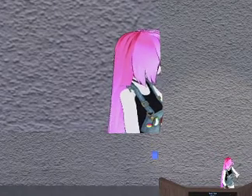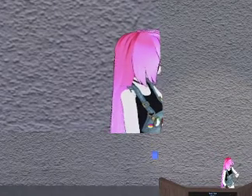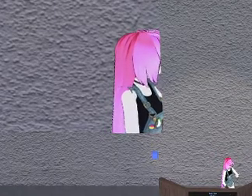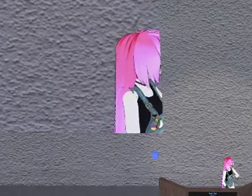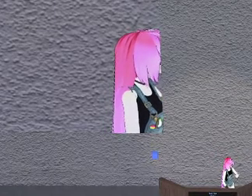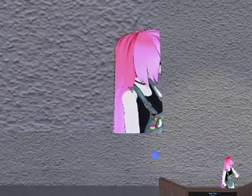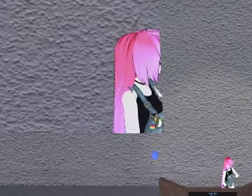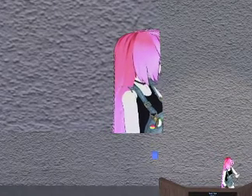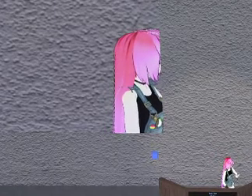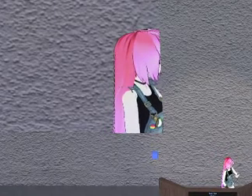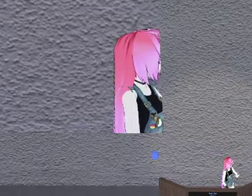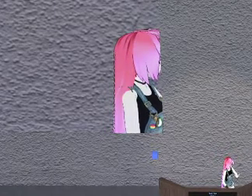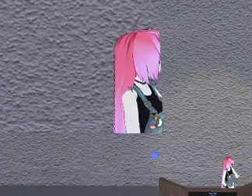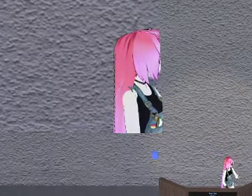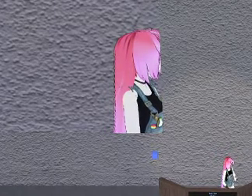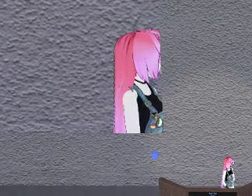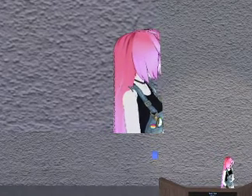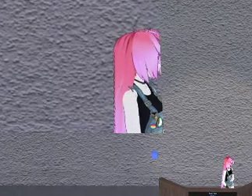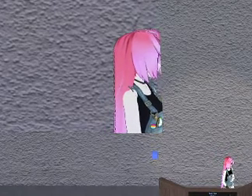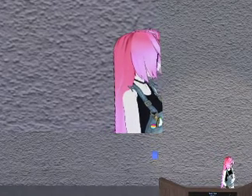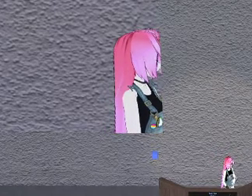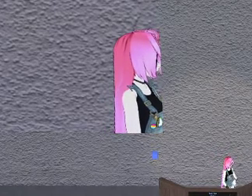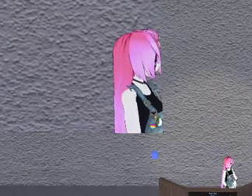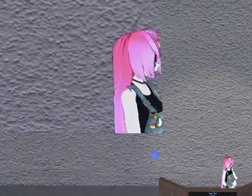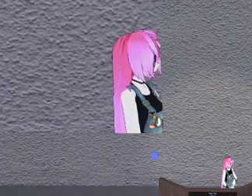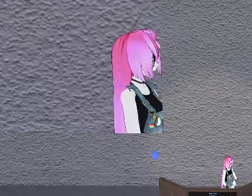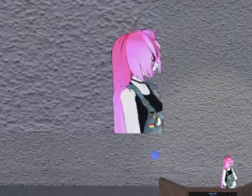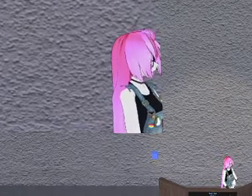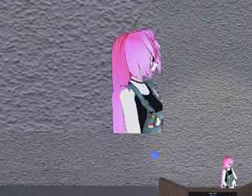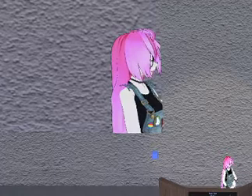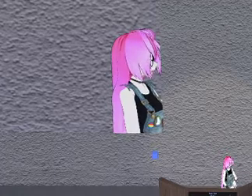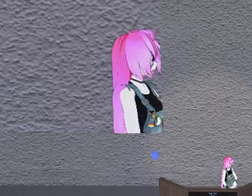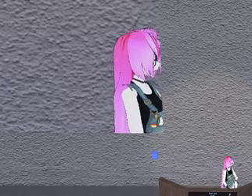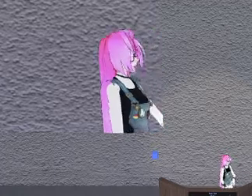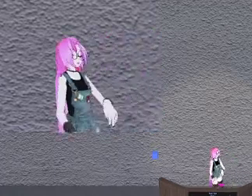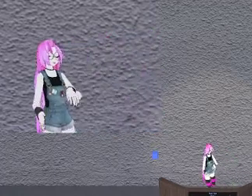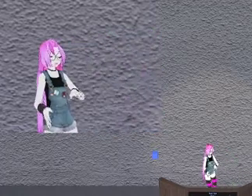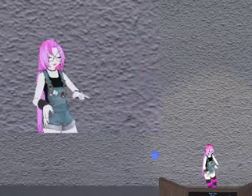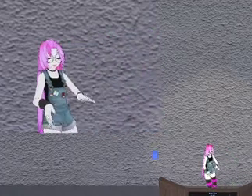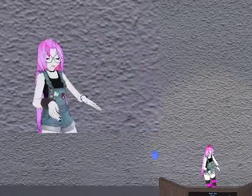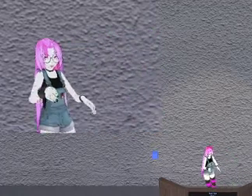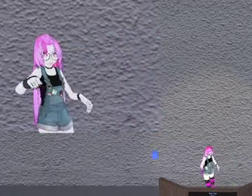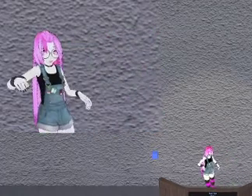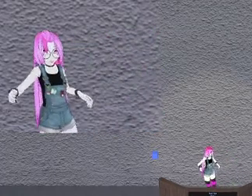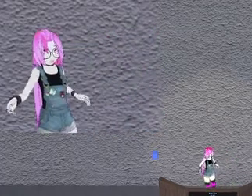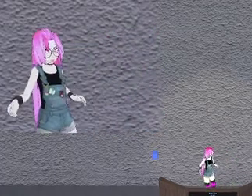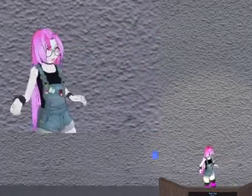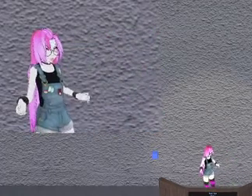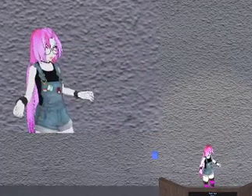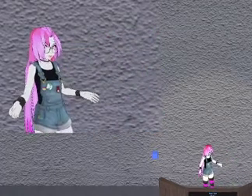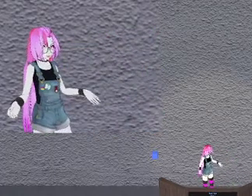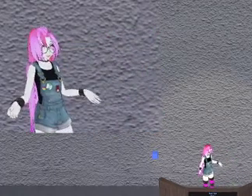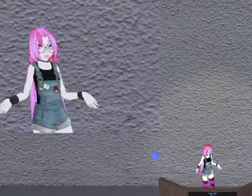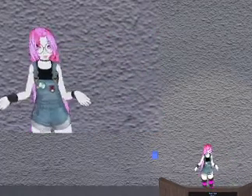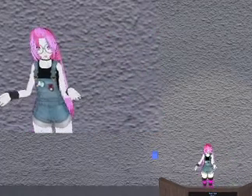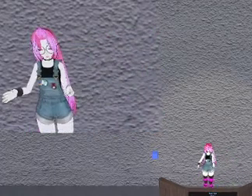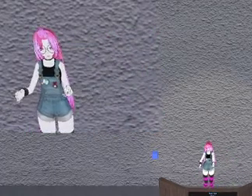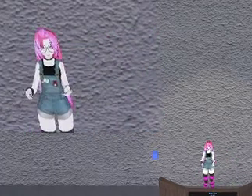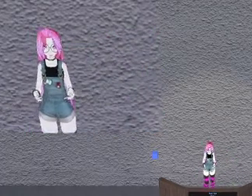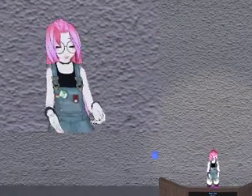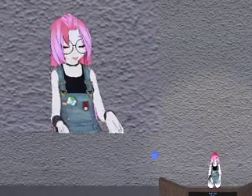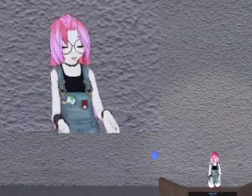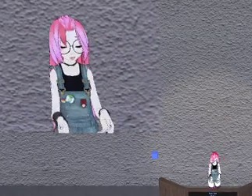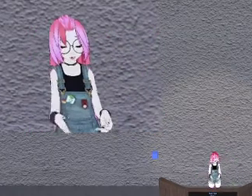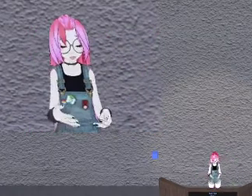G-I. Oh, give. Oh, you did like a B at the beginning. I'm like, okay, so it's